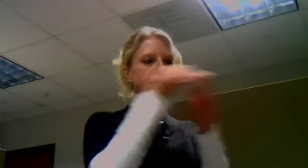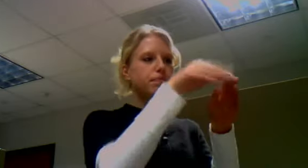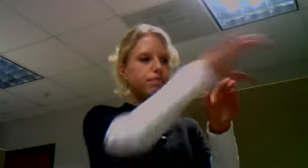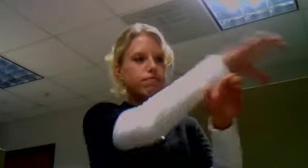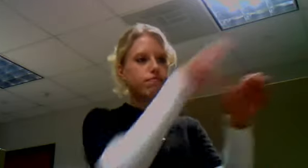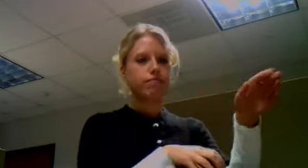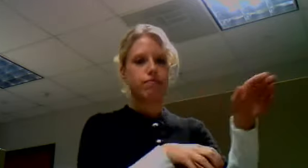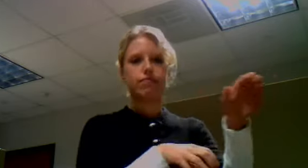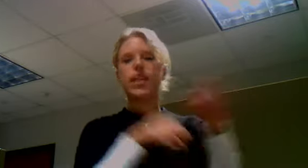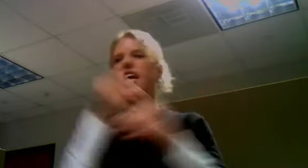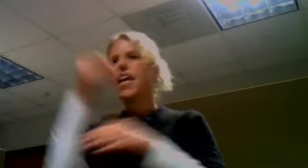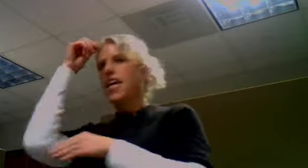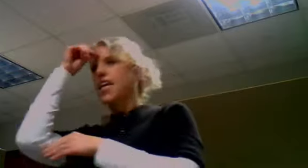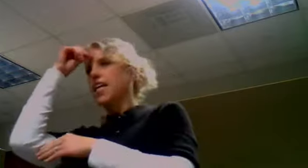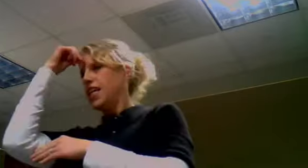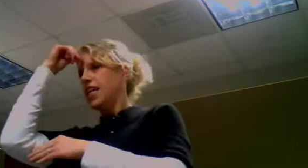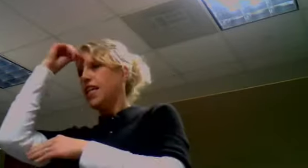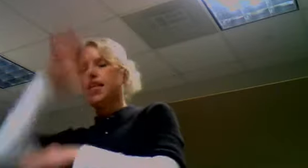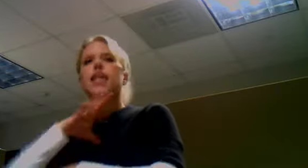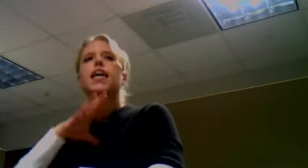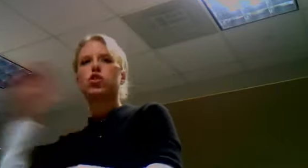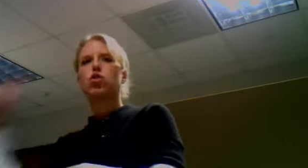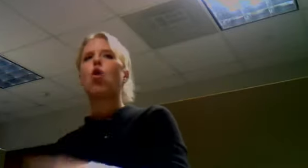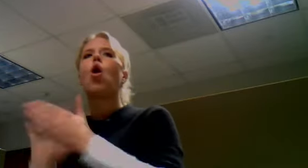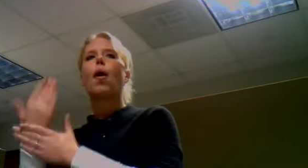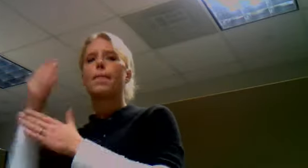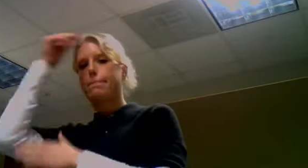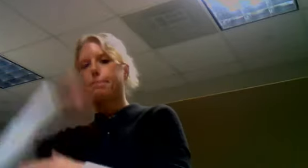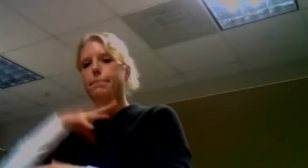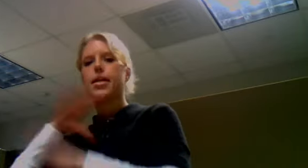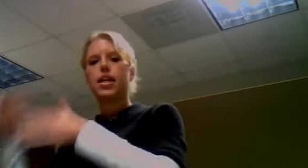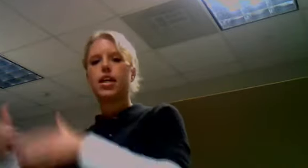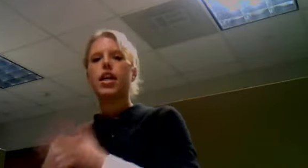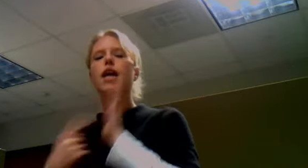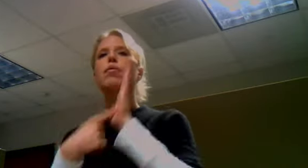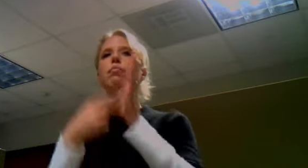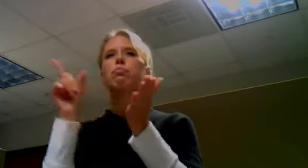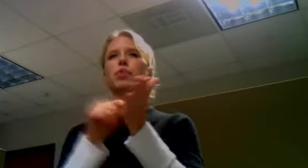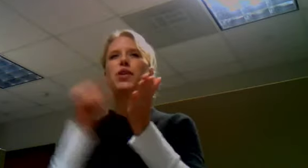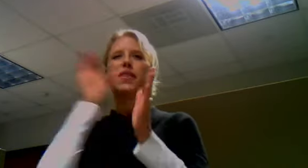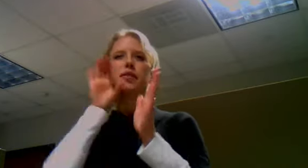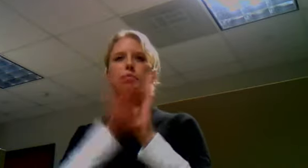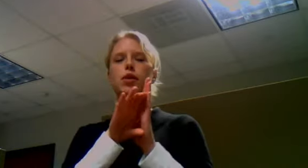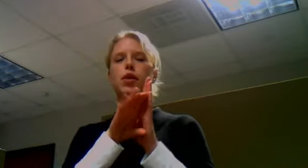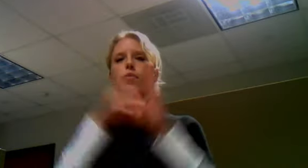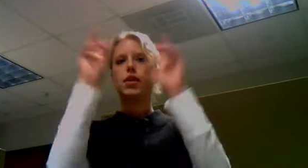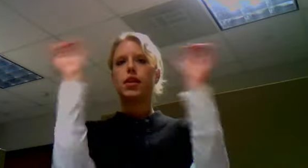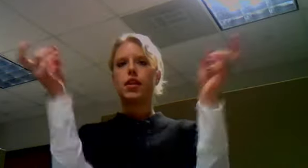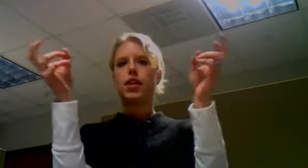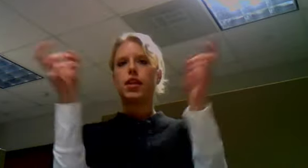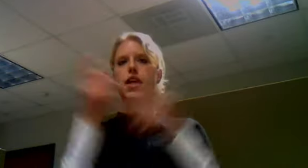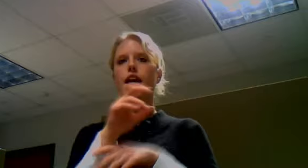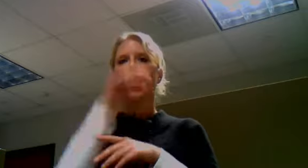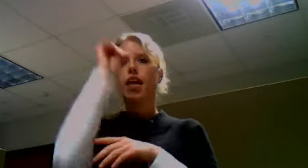men. Financial Times printed this picture of Indian textile factory with the title, "India poised to overtake China